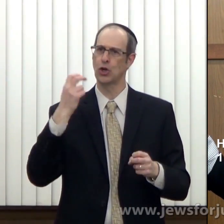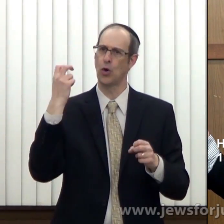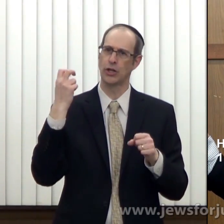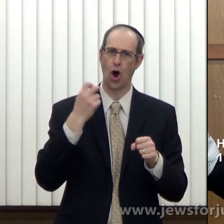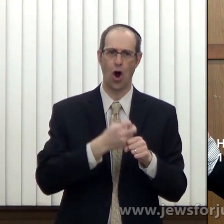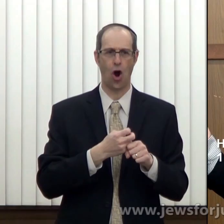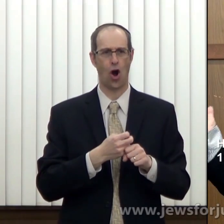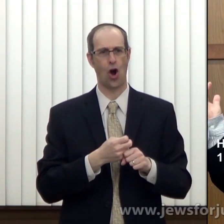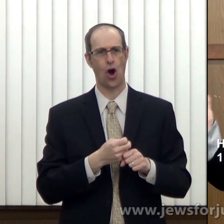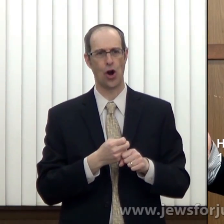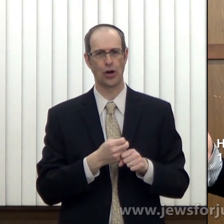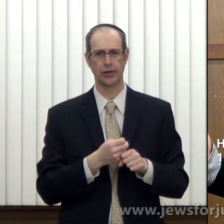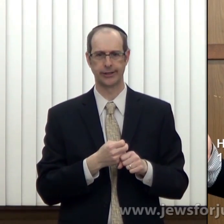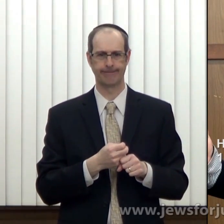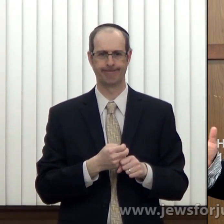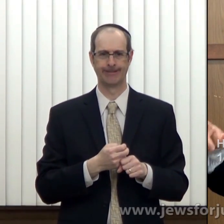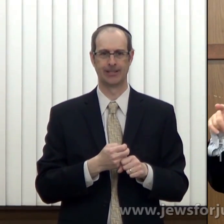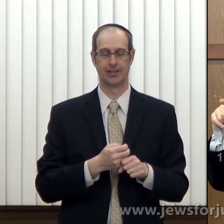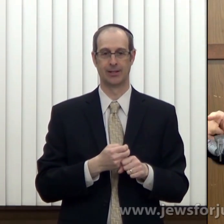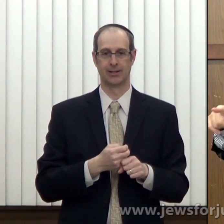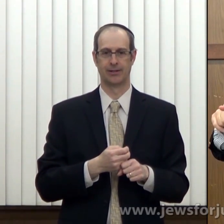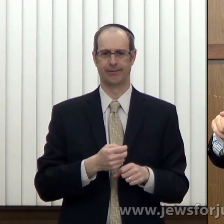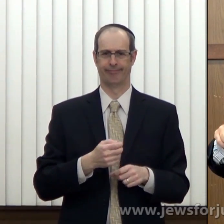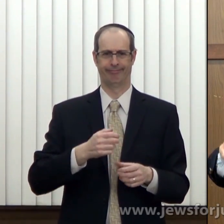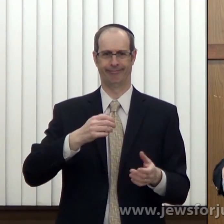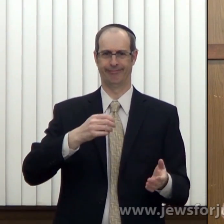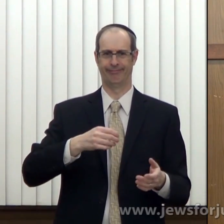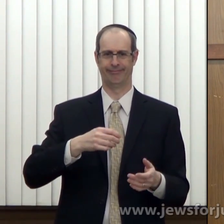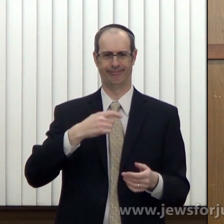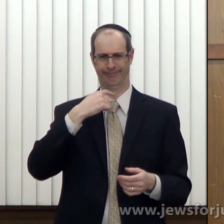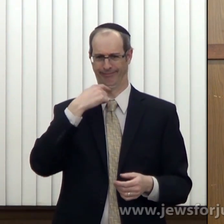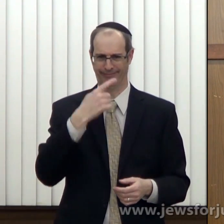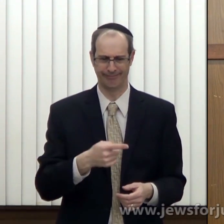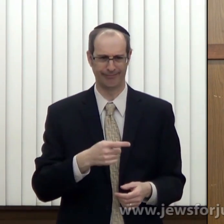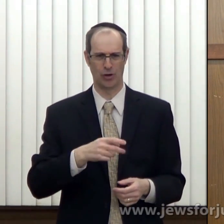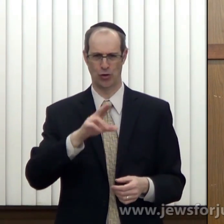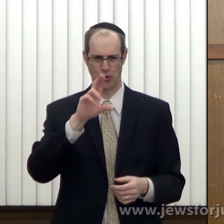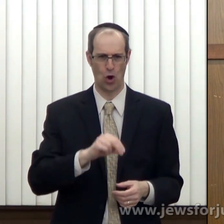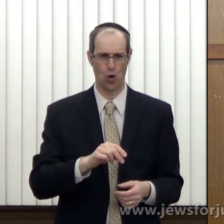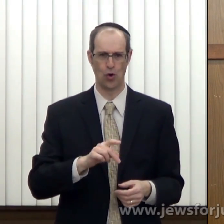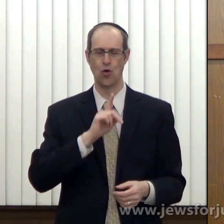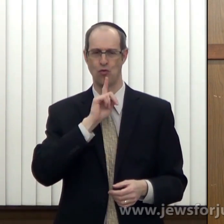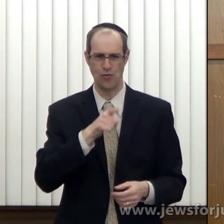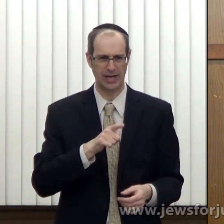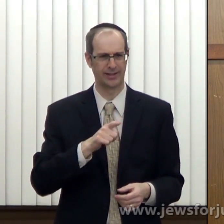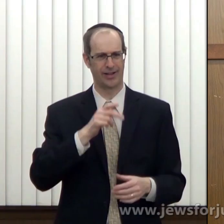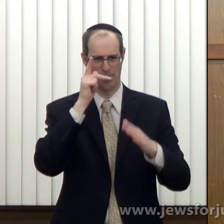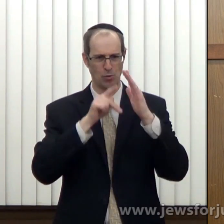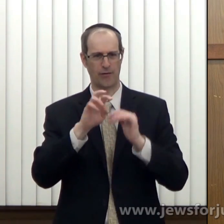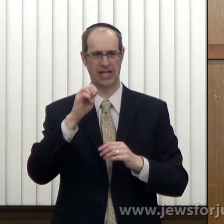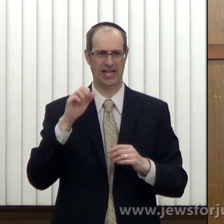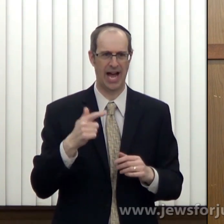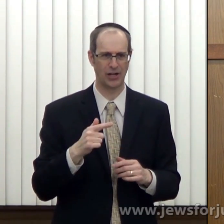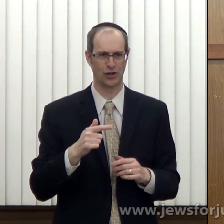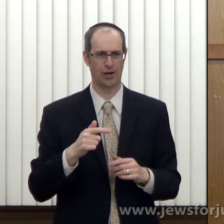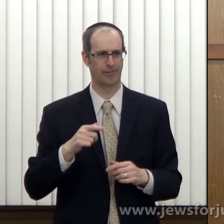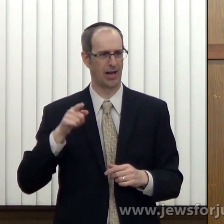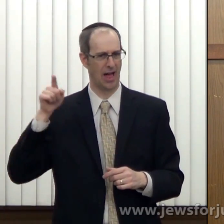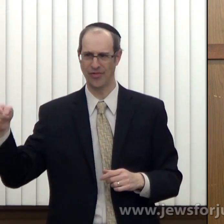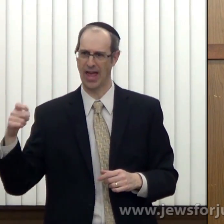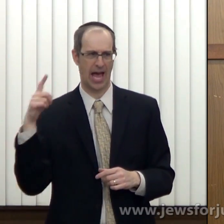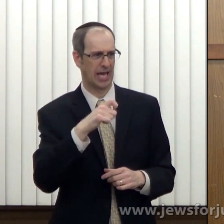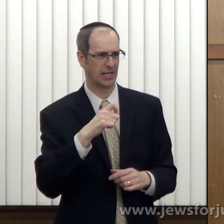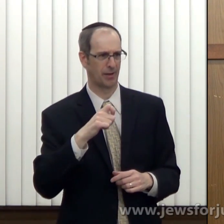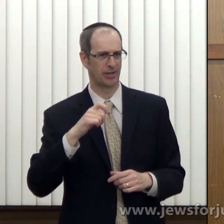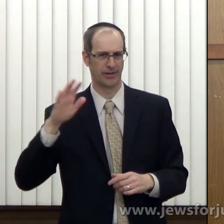to insist that no, he really is Elijah the prophet. When they ask him straight to